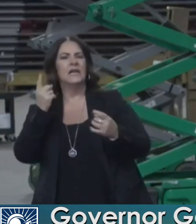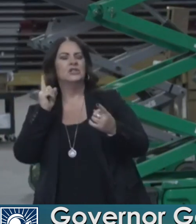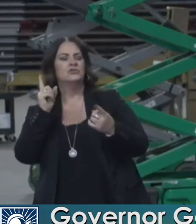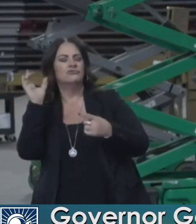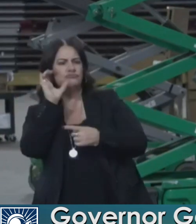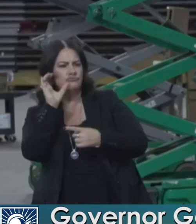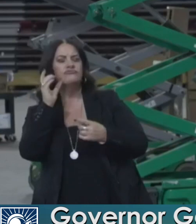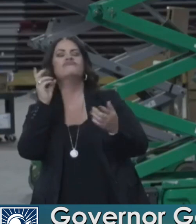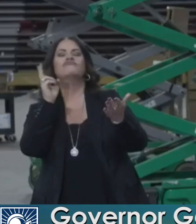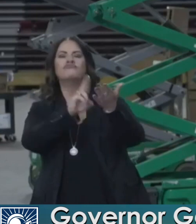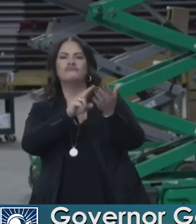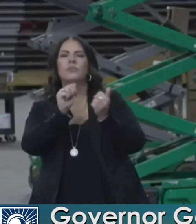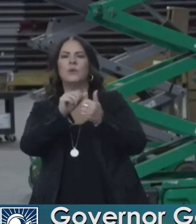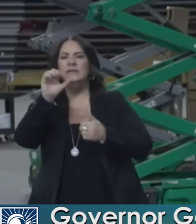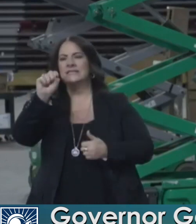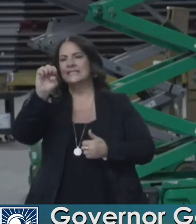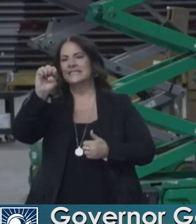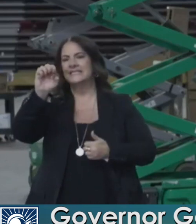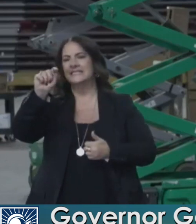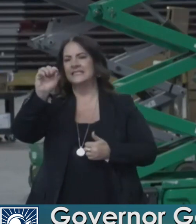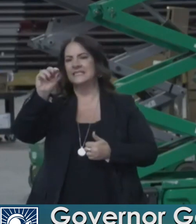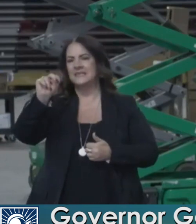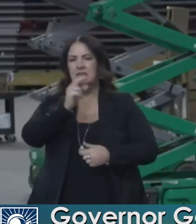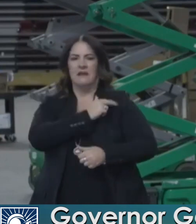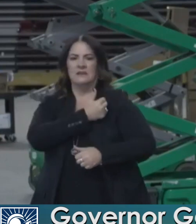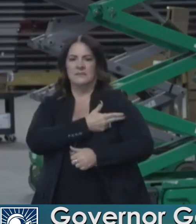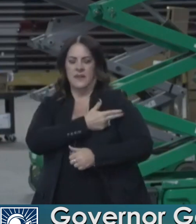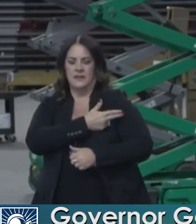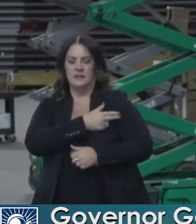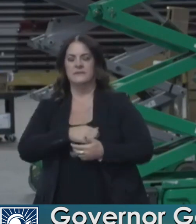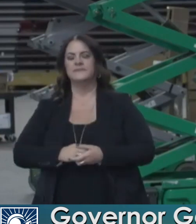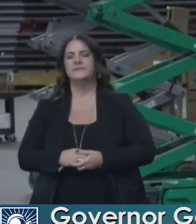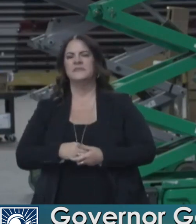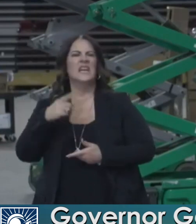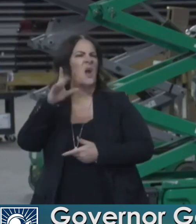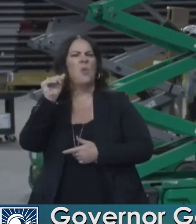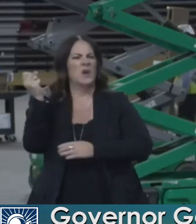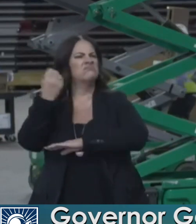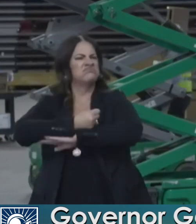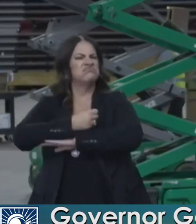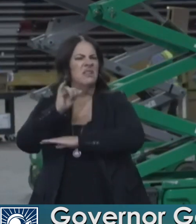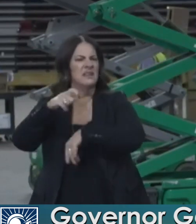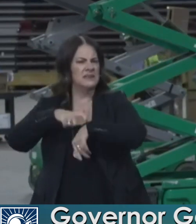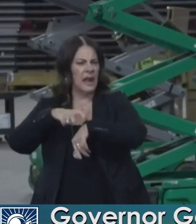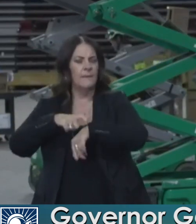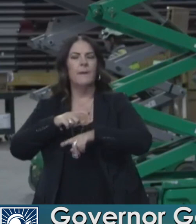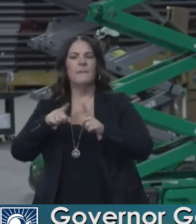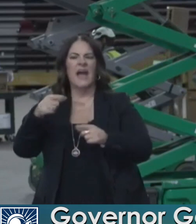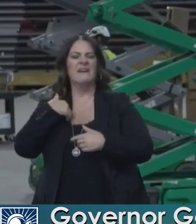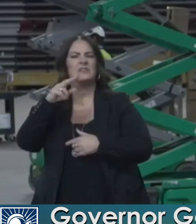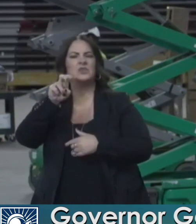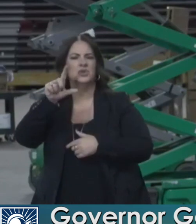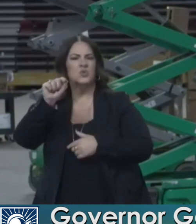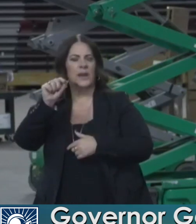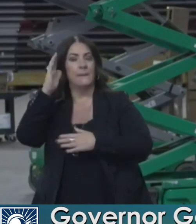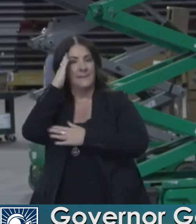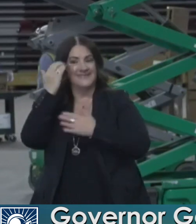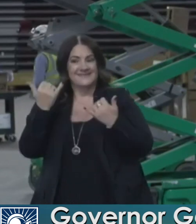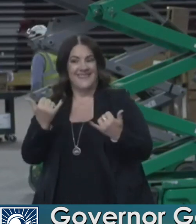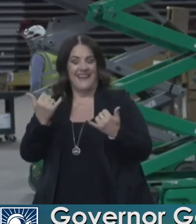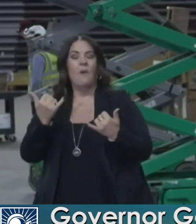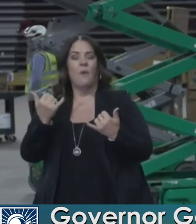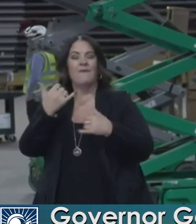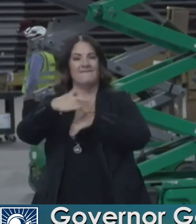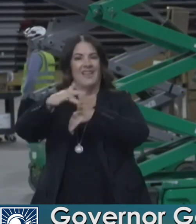California, hospital that was no longer operating as it once was, 220 beds specifically now available at